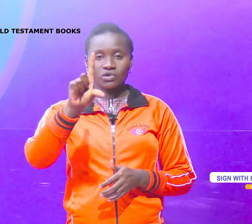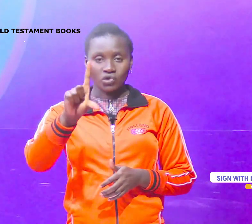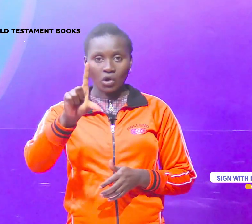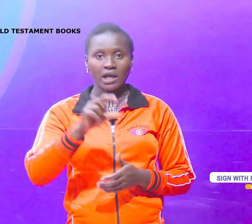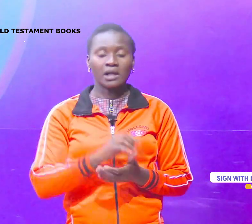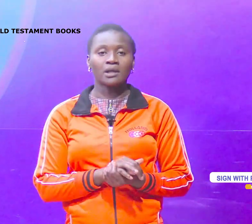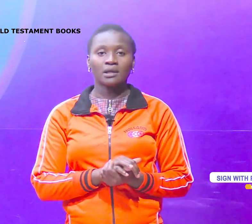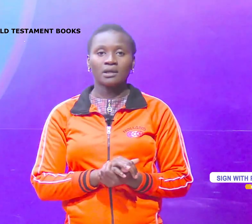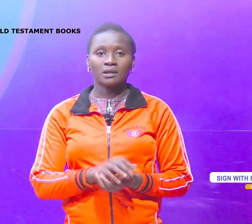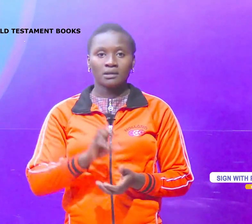Joel.